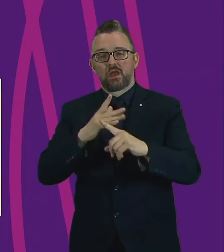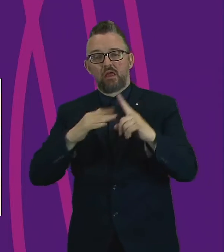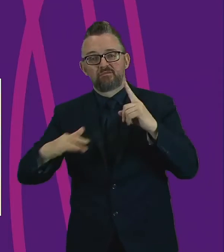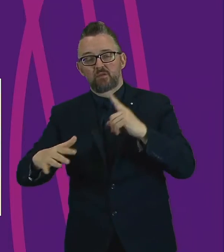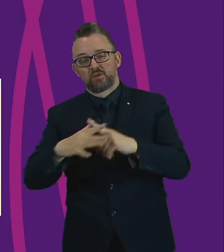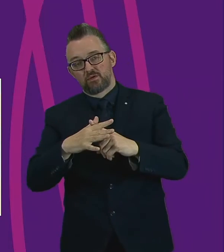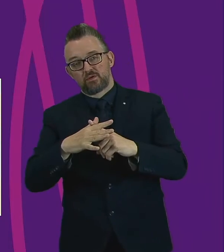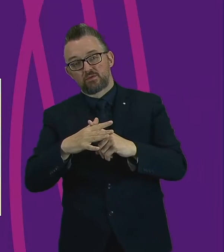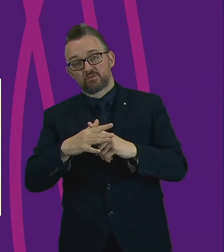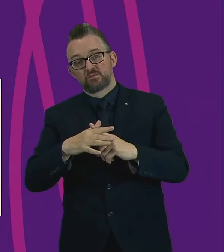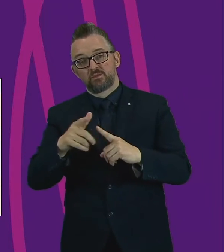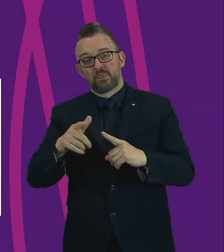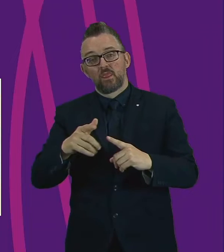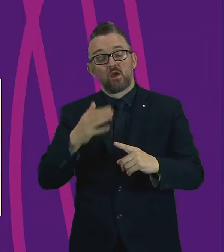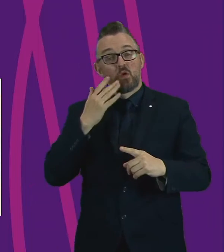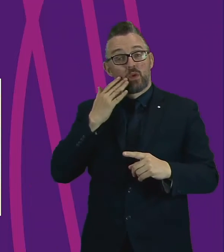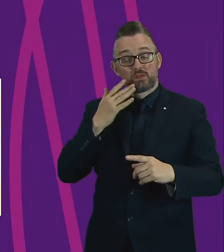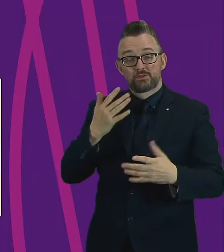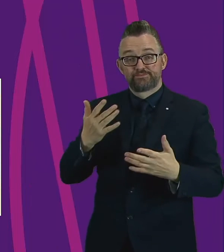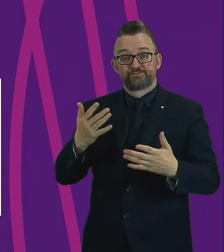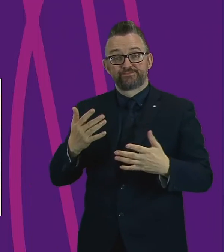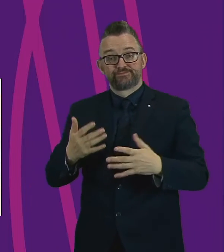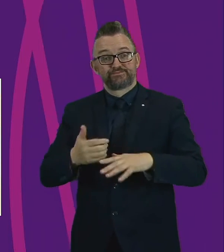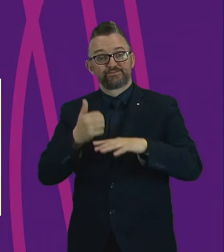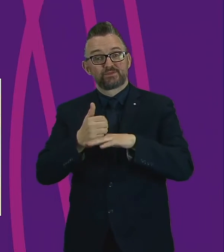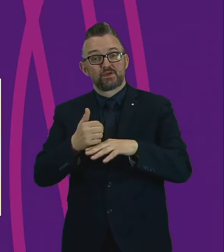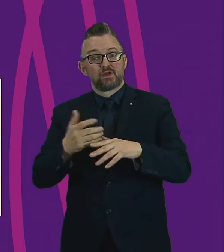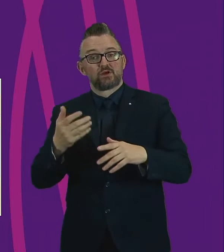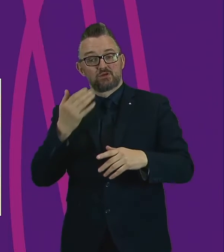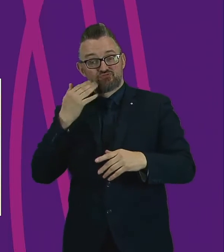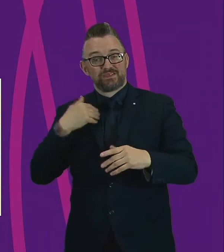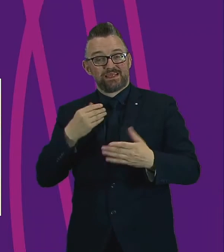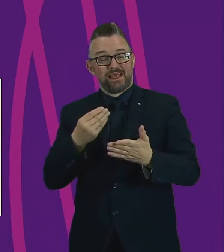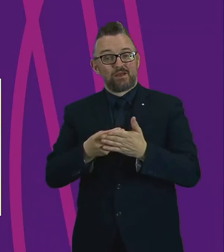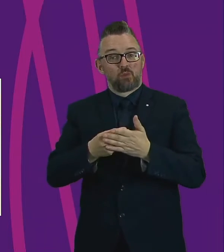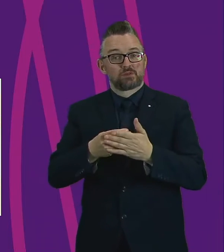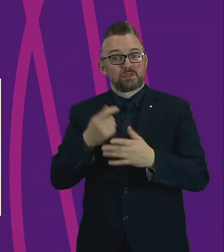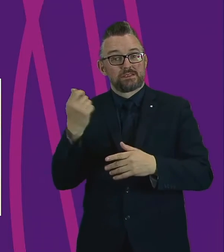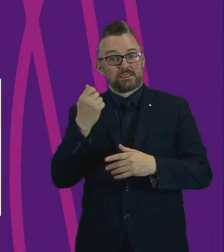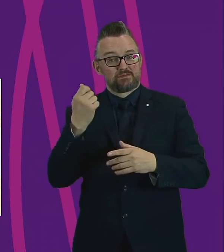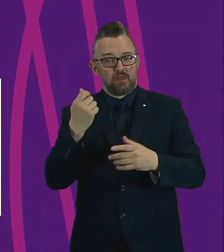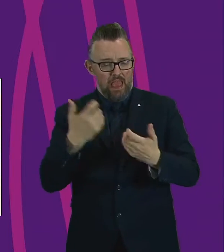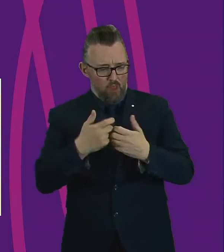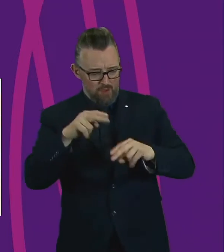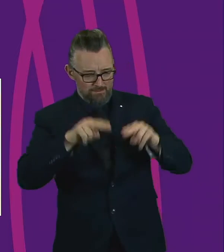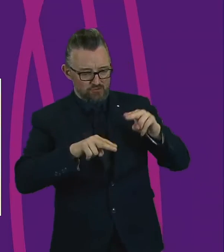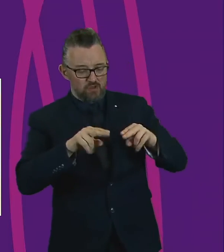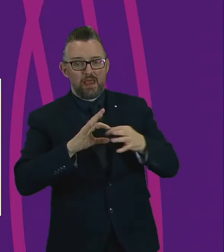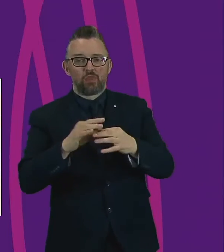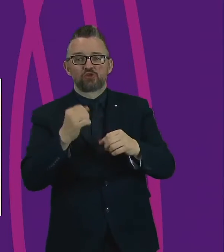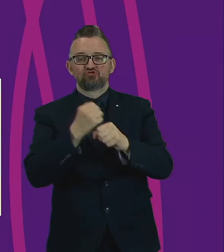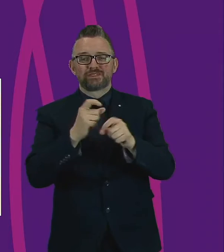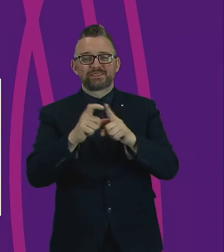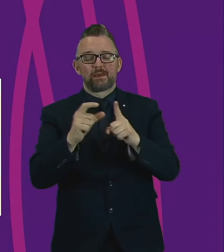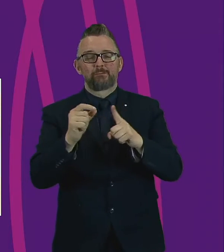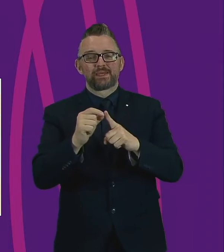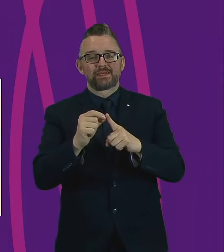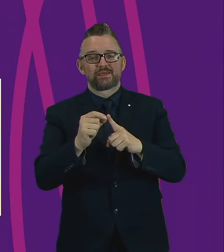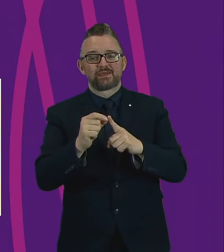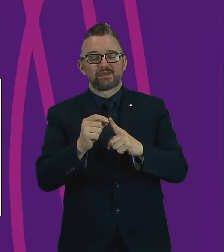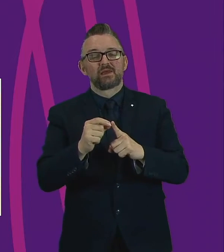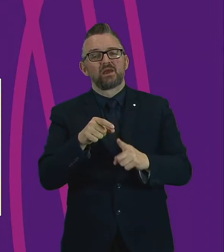developed economies, particularly since the onset of neoliberalism, economic success by the measure of GDP has come at the cost of